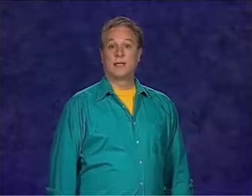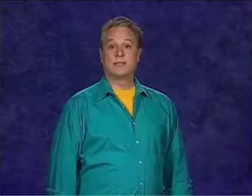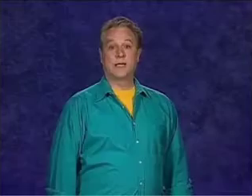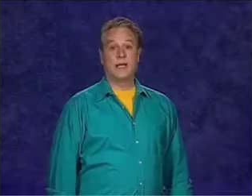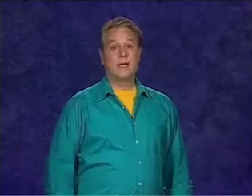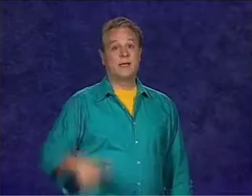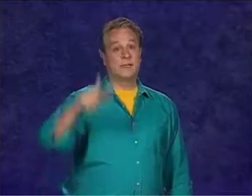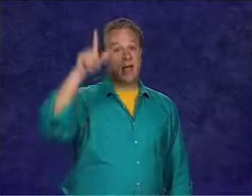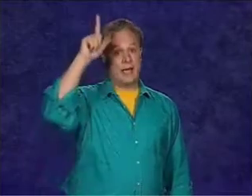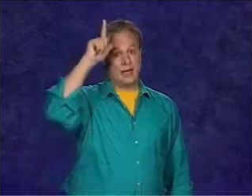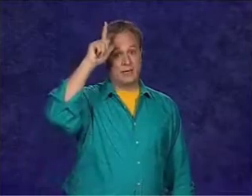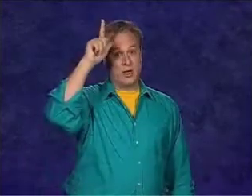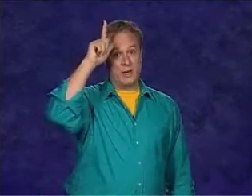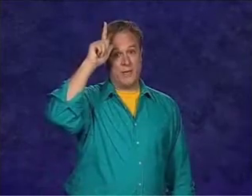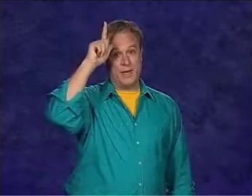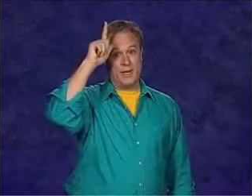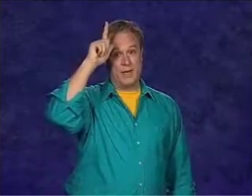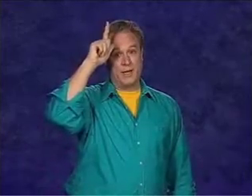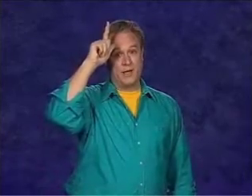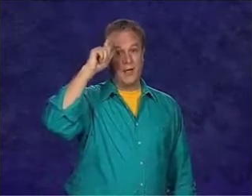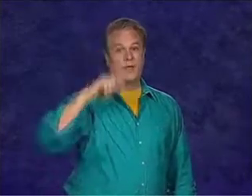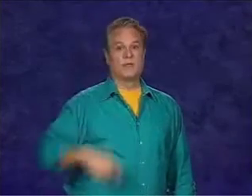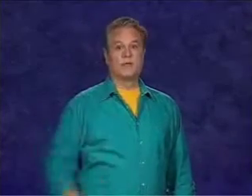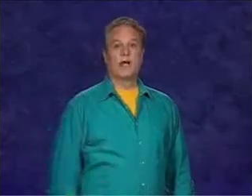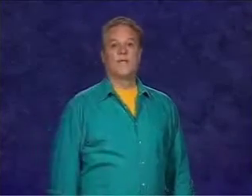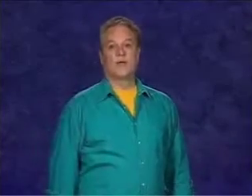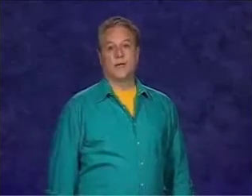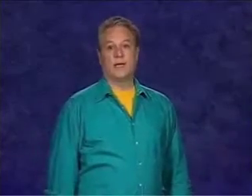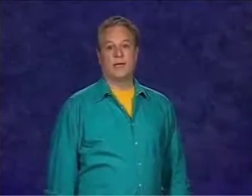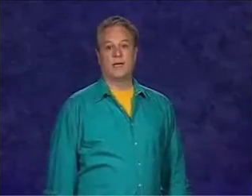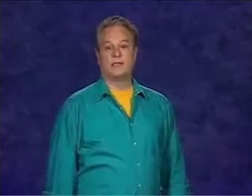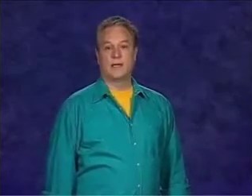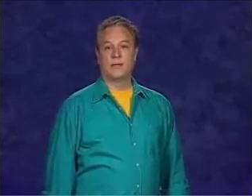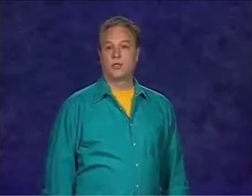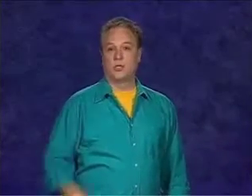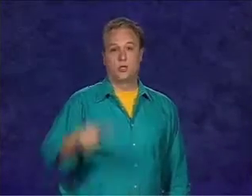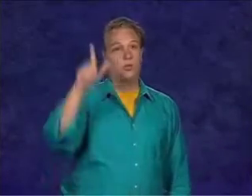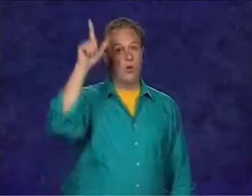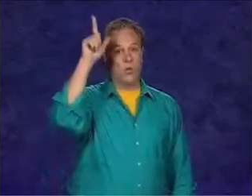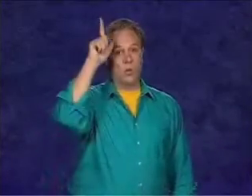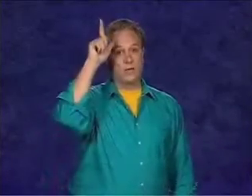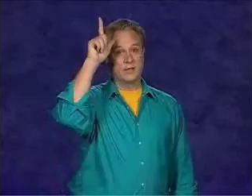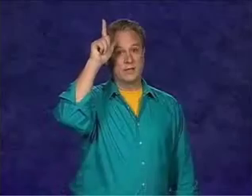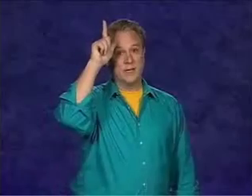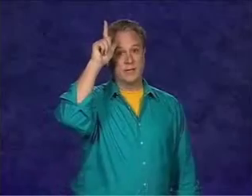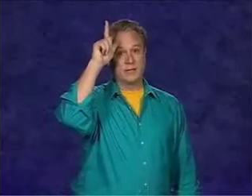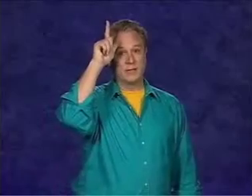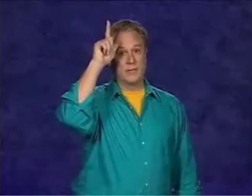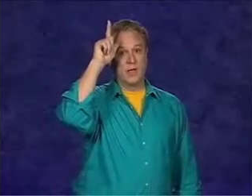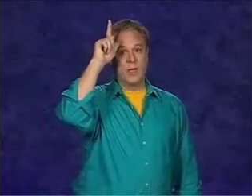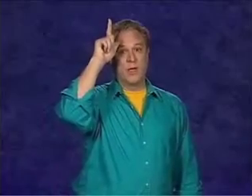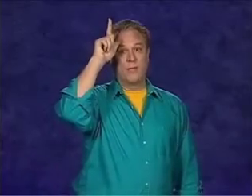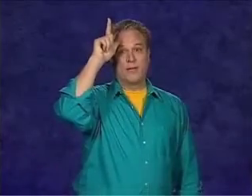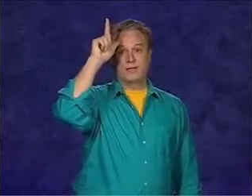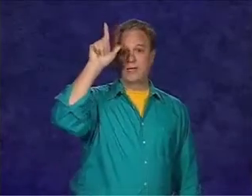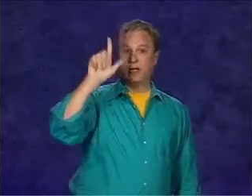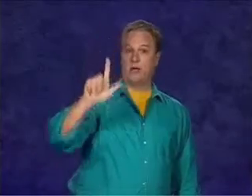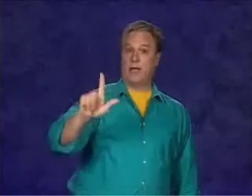Since Lincoln's head is on a penny, the sign for Lincoln is similar to 1 cent. Place the letter